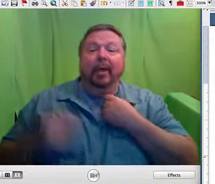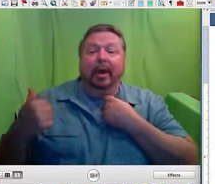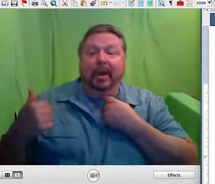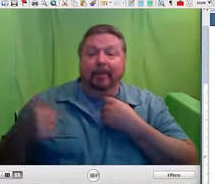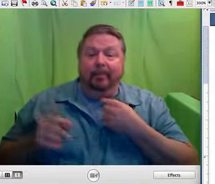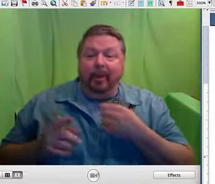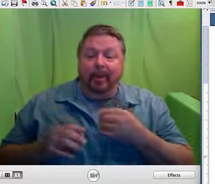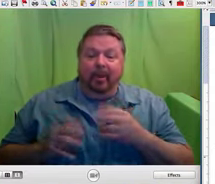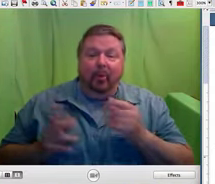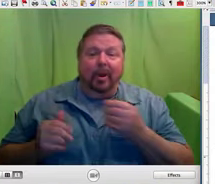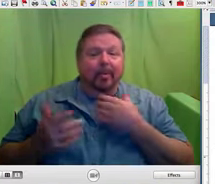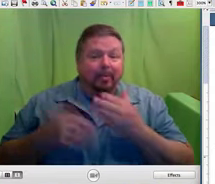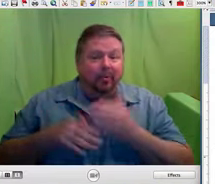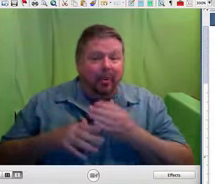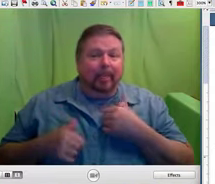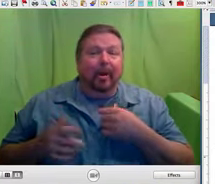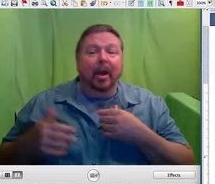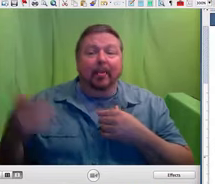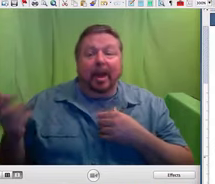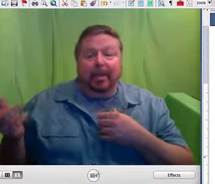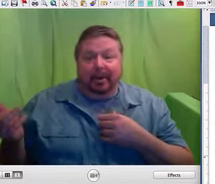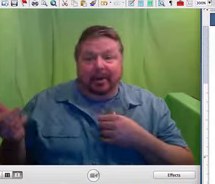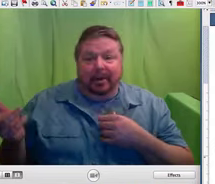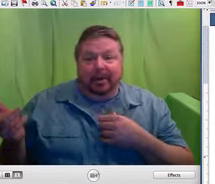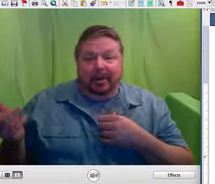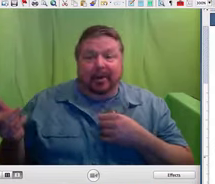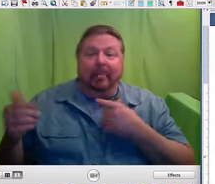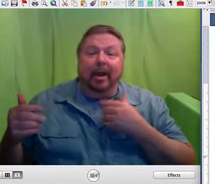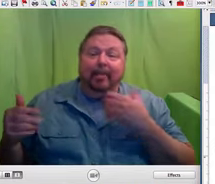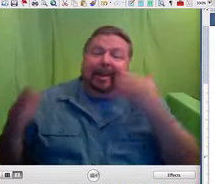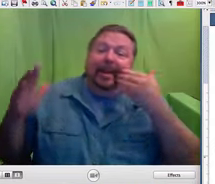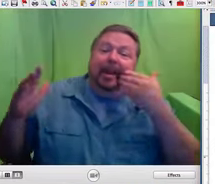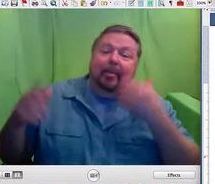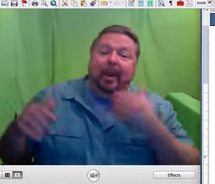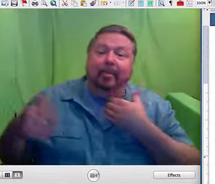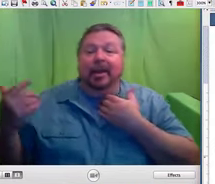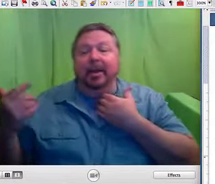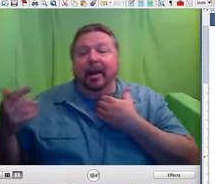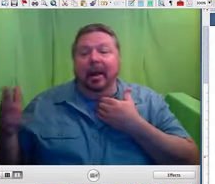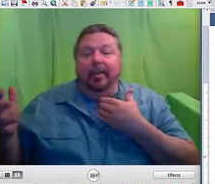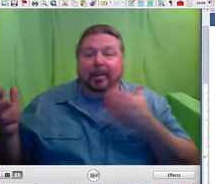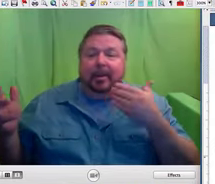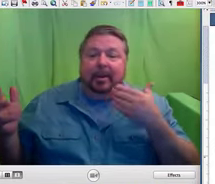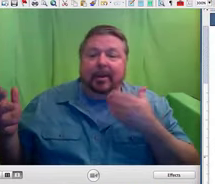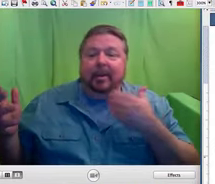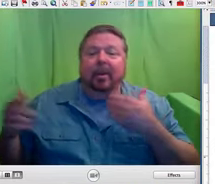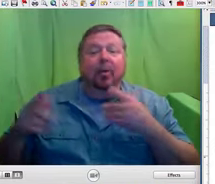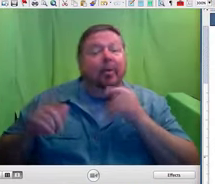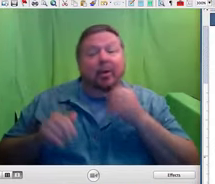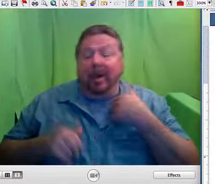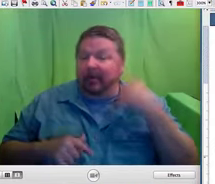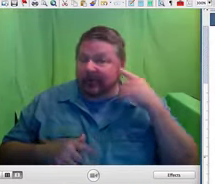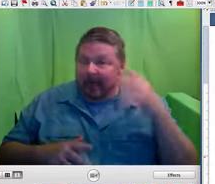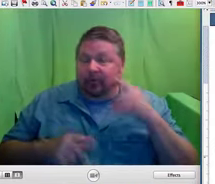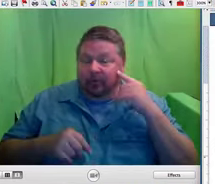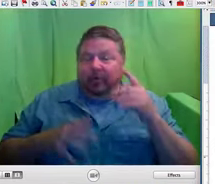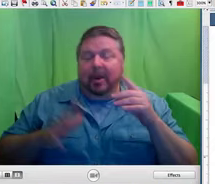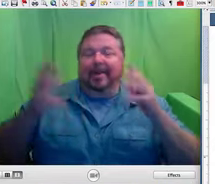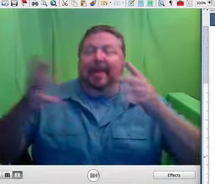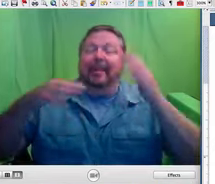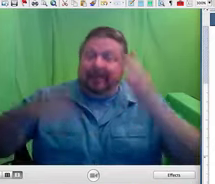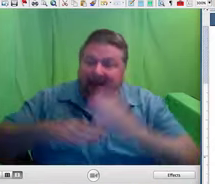happy? Well, I'm in between. I'm happy. I'm not happy. I'm not happy. I'm happy. We